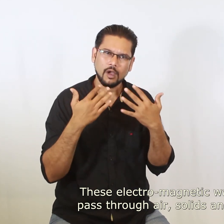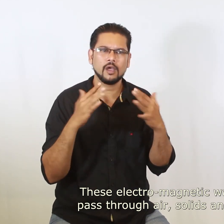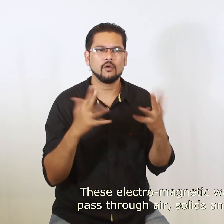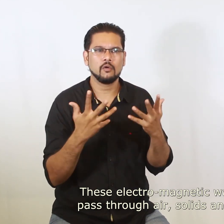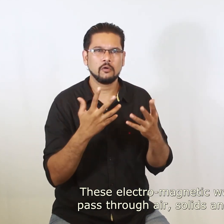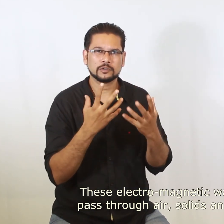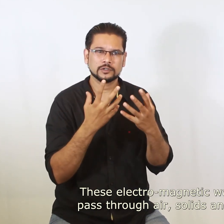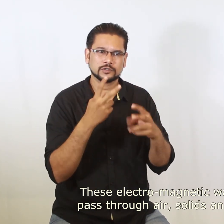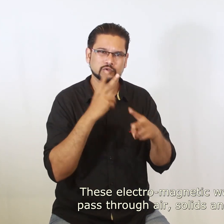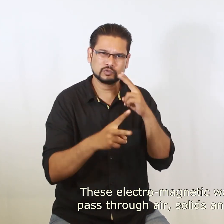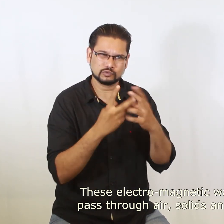liquids.